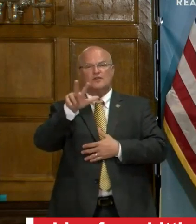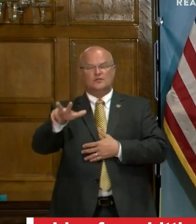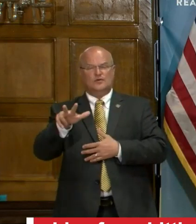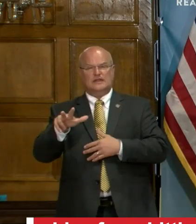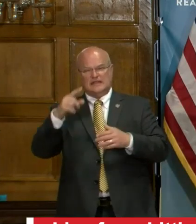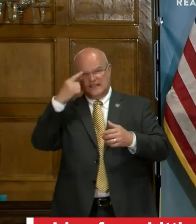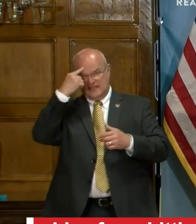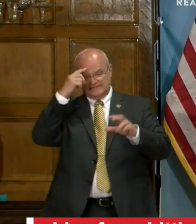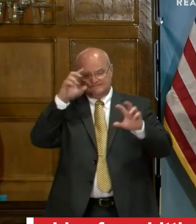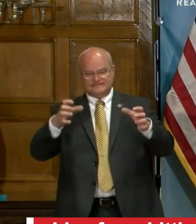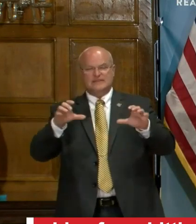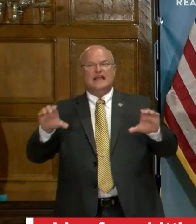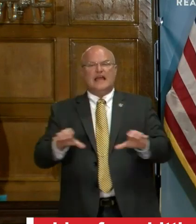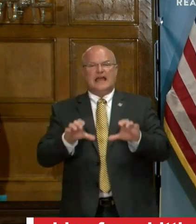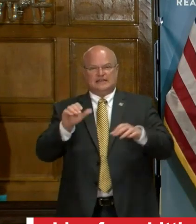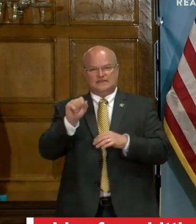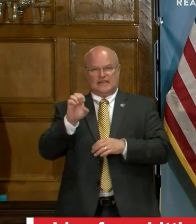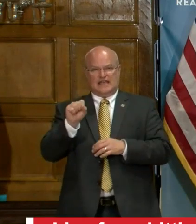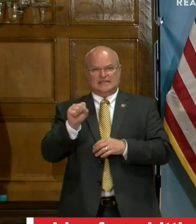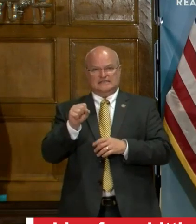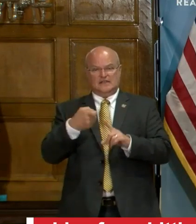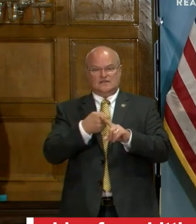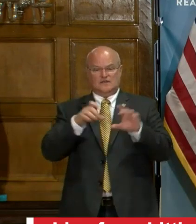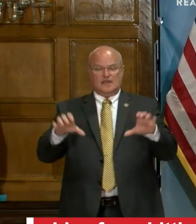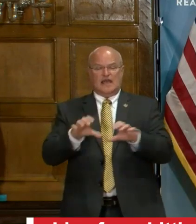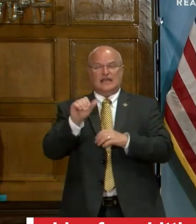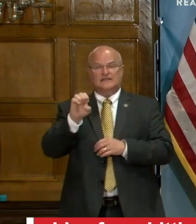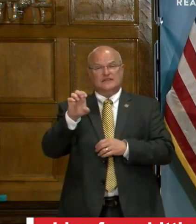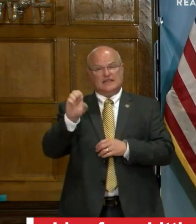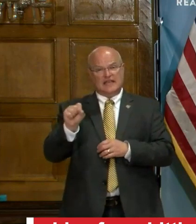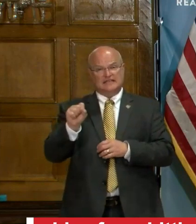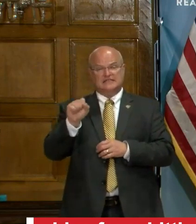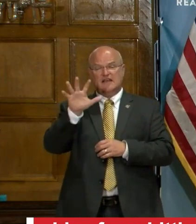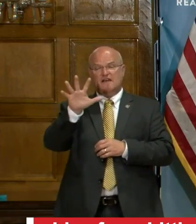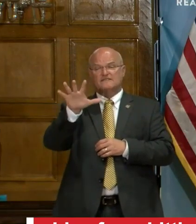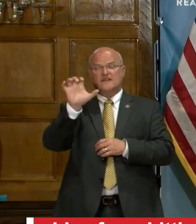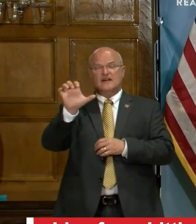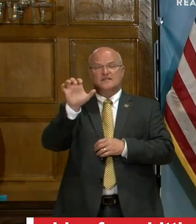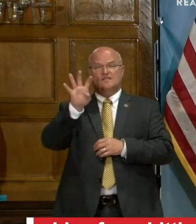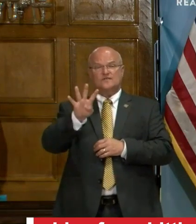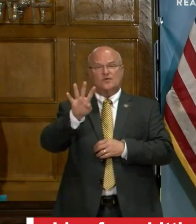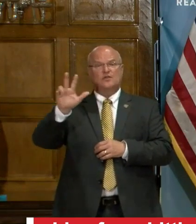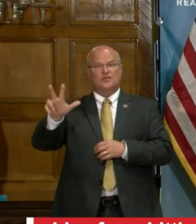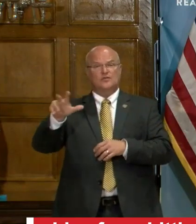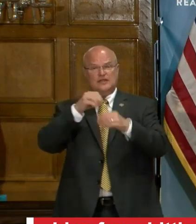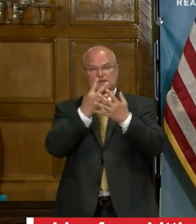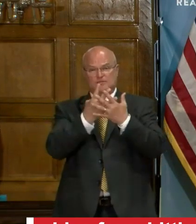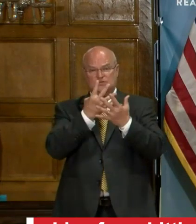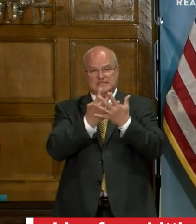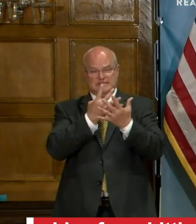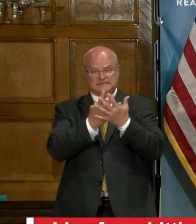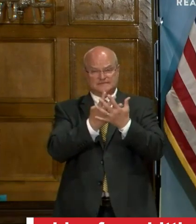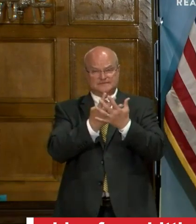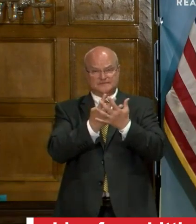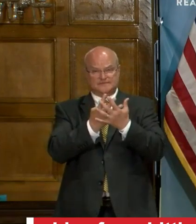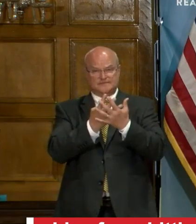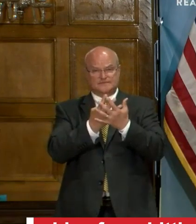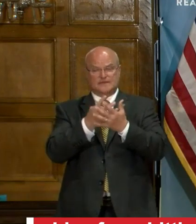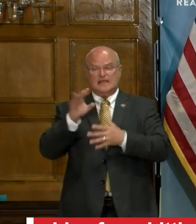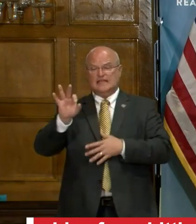1,433 are considered active cases. Of those active cases, 543 are in correctional